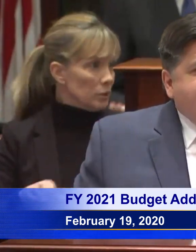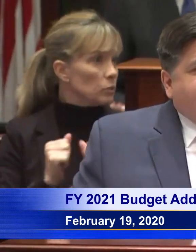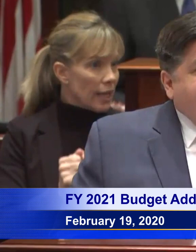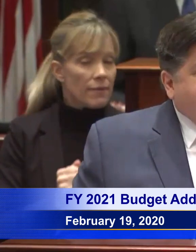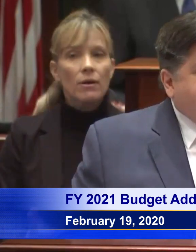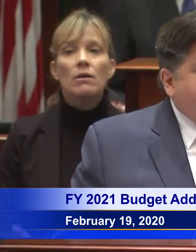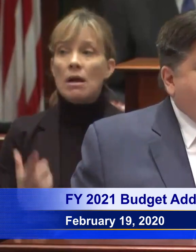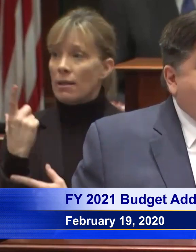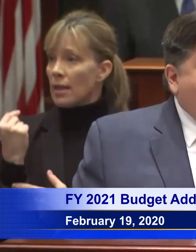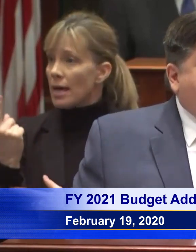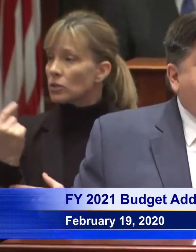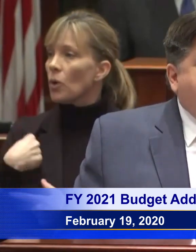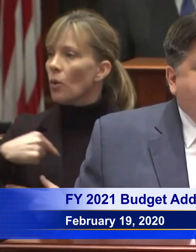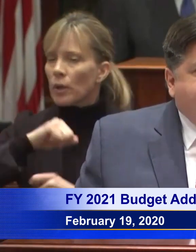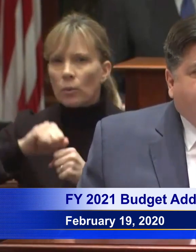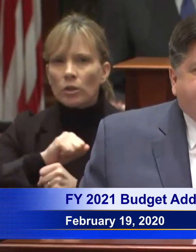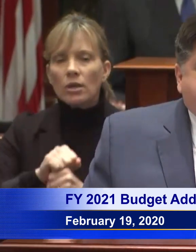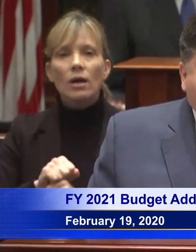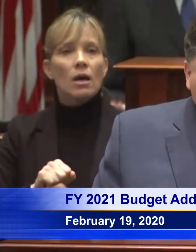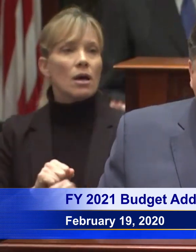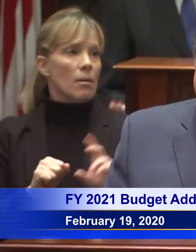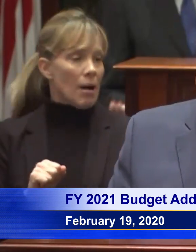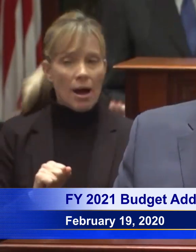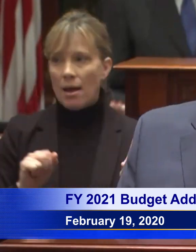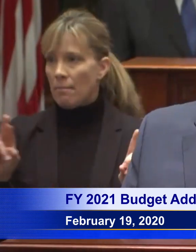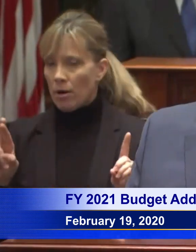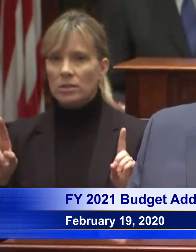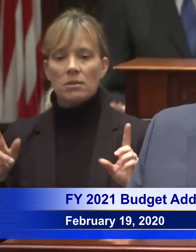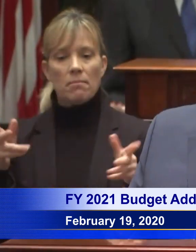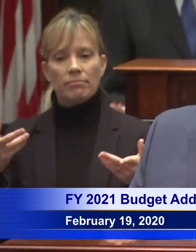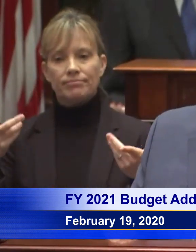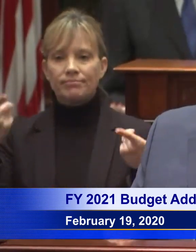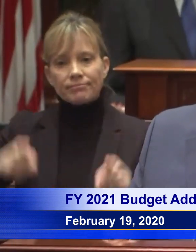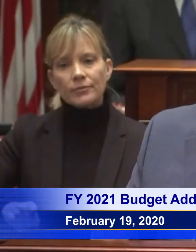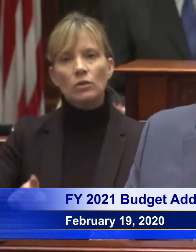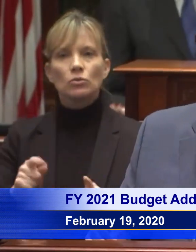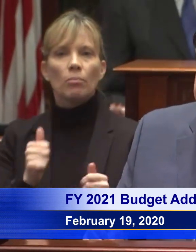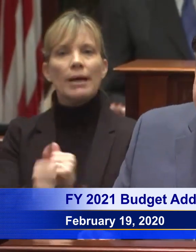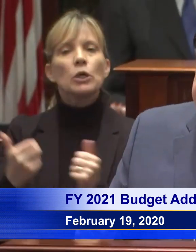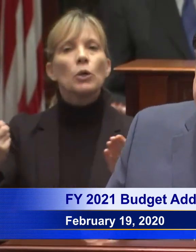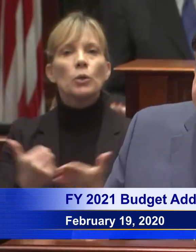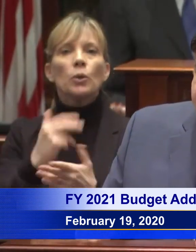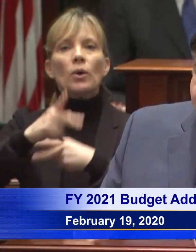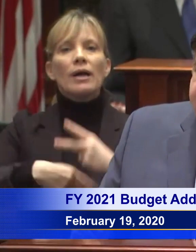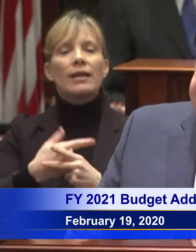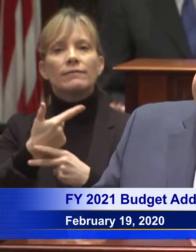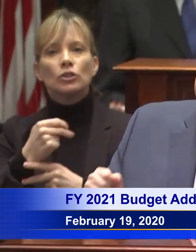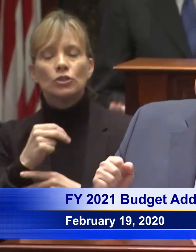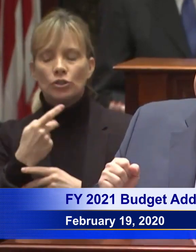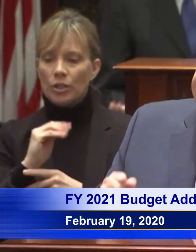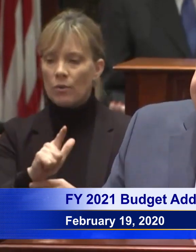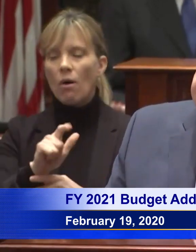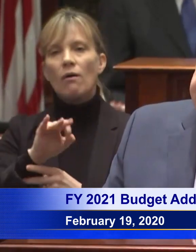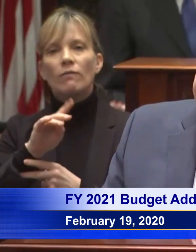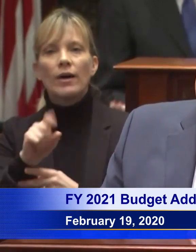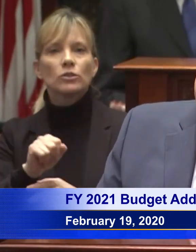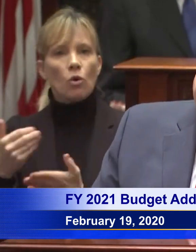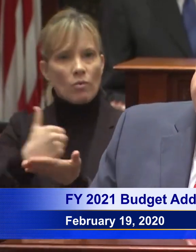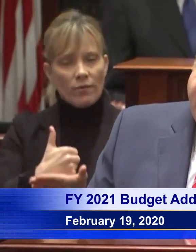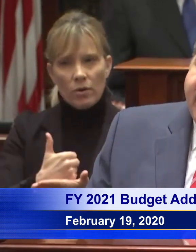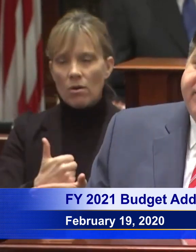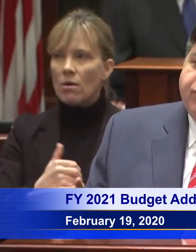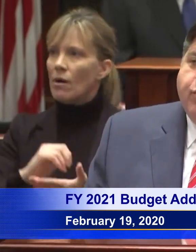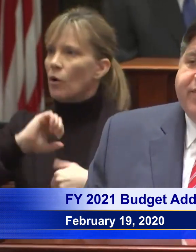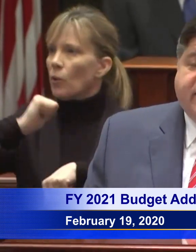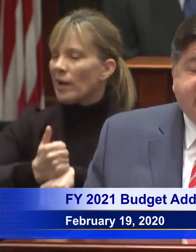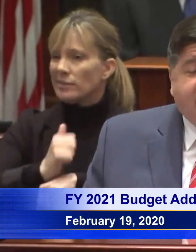together. Last year, we worked on a bipartisan basis to pass a new source of general funds revenue and create tens of thousands